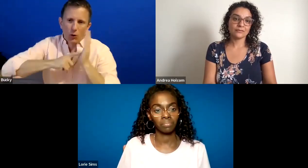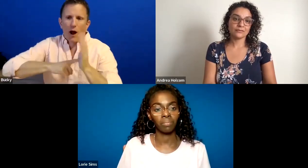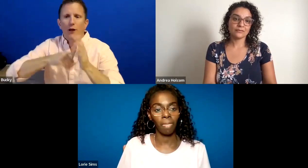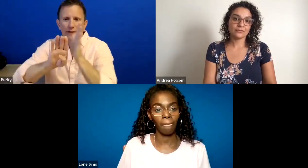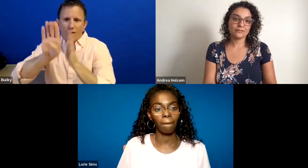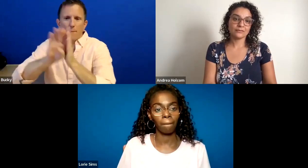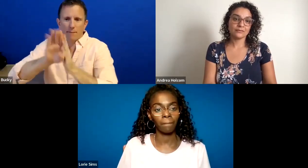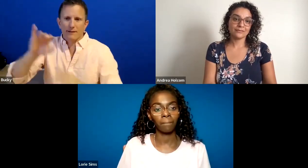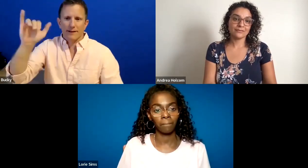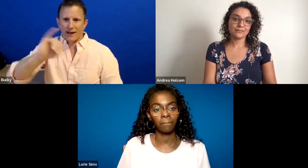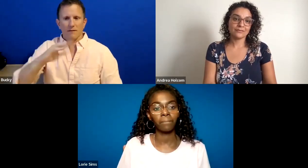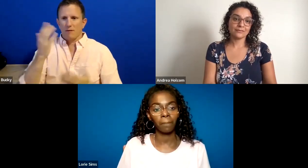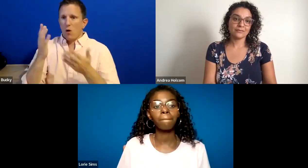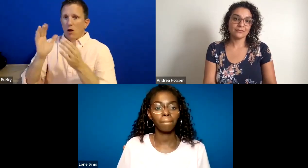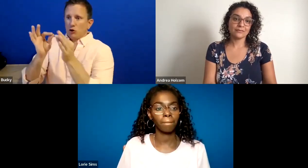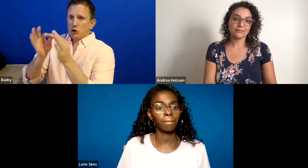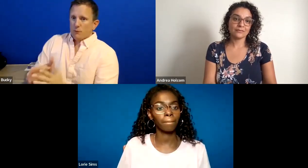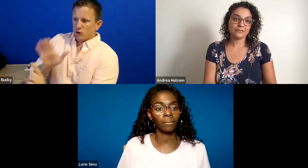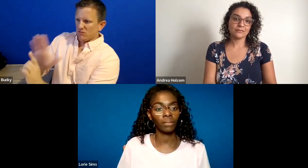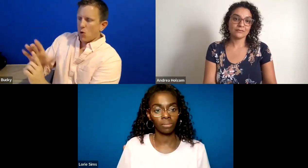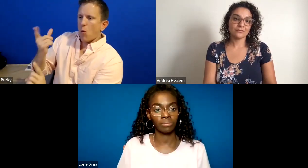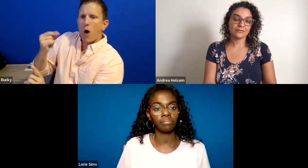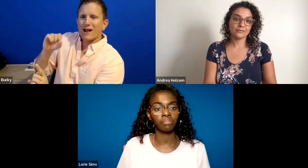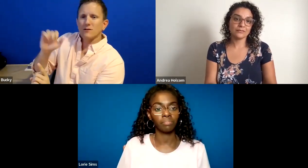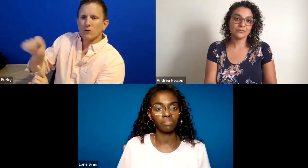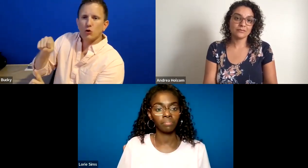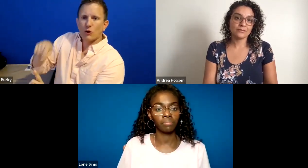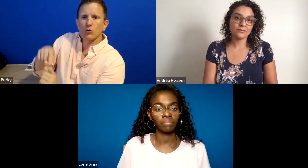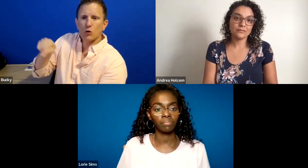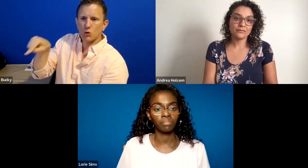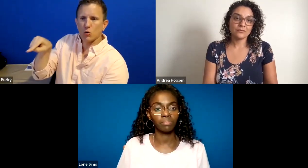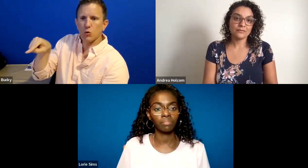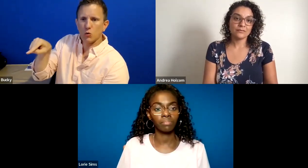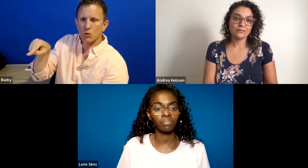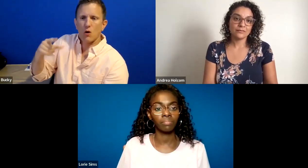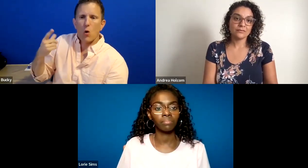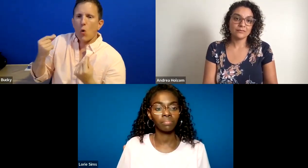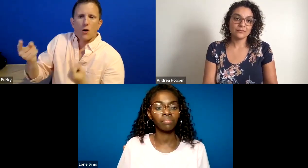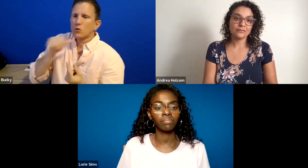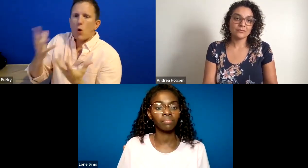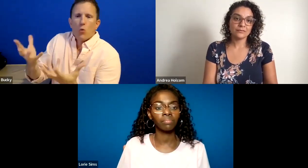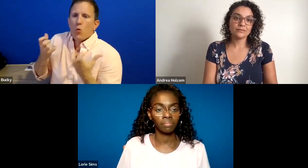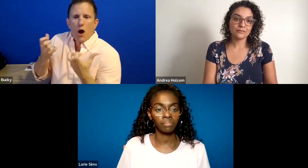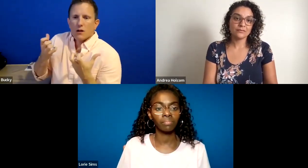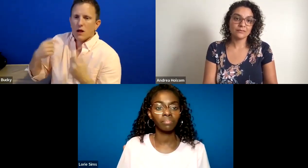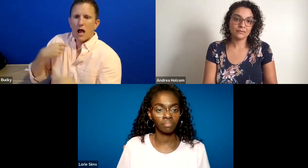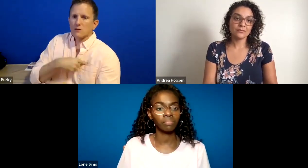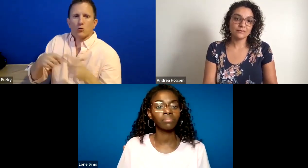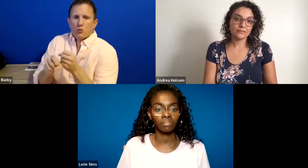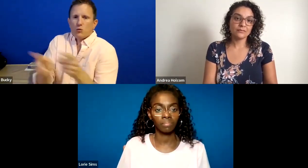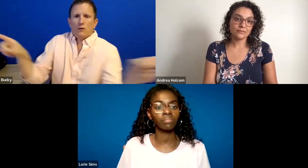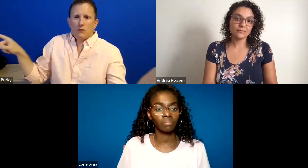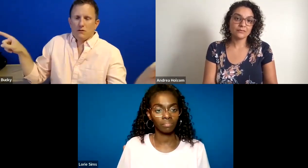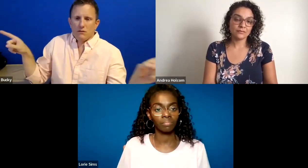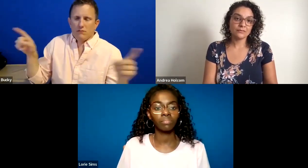one quick element that we can do to improve, but also developing a screener for interpreters